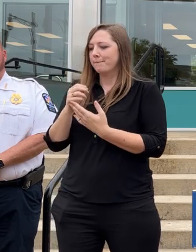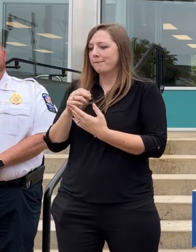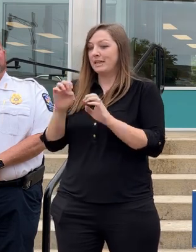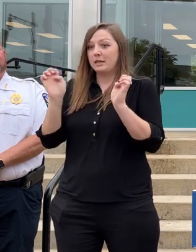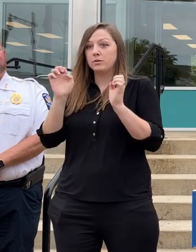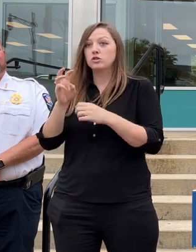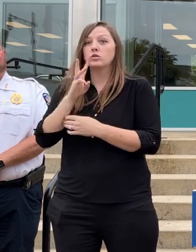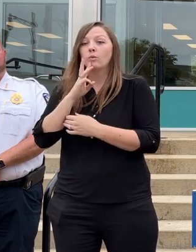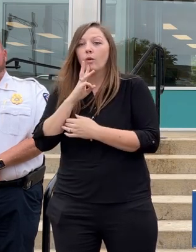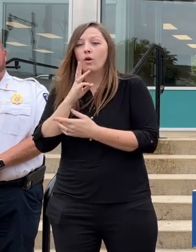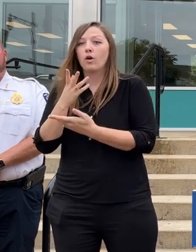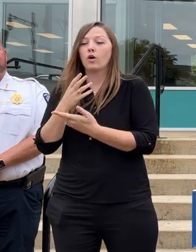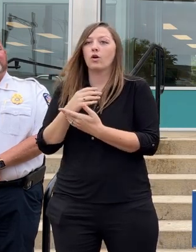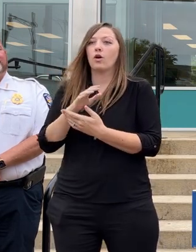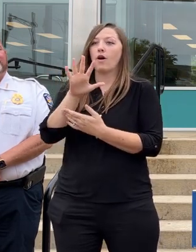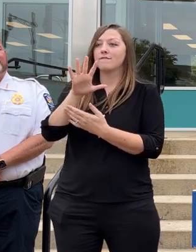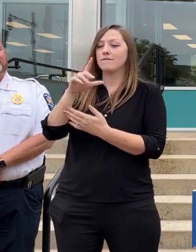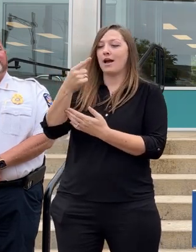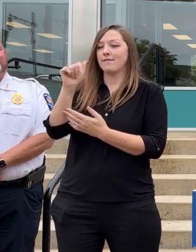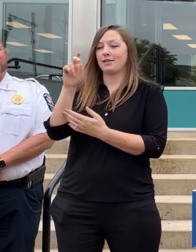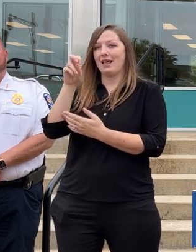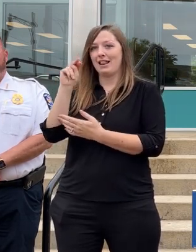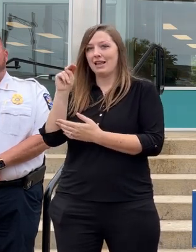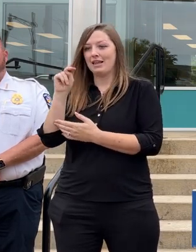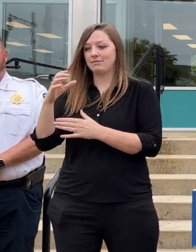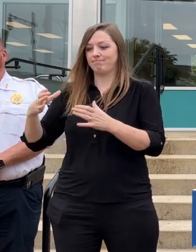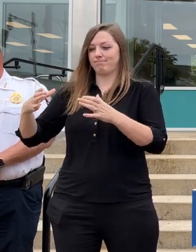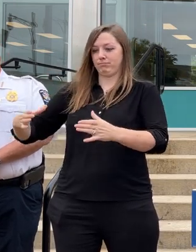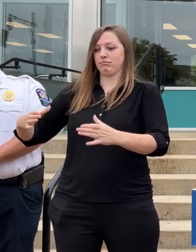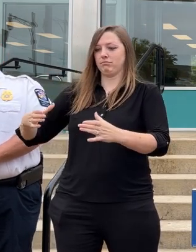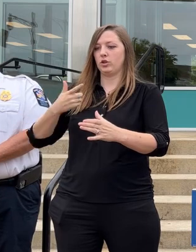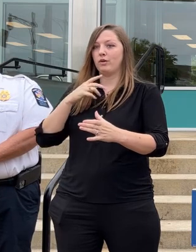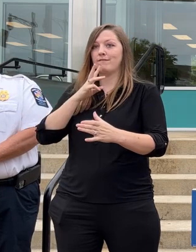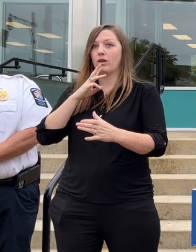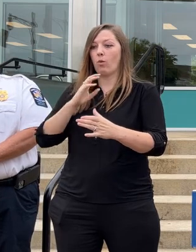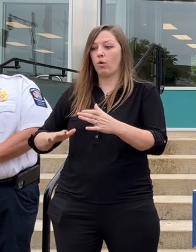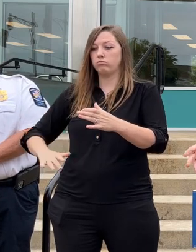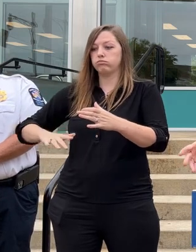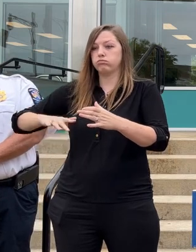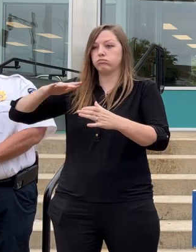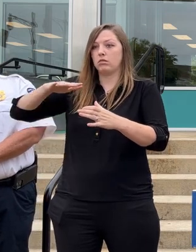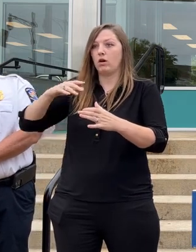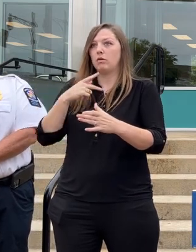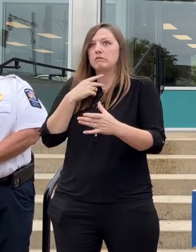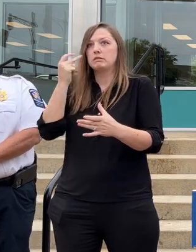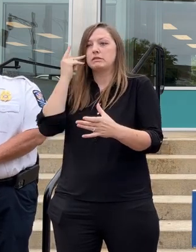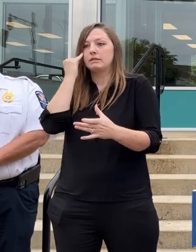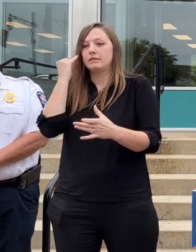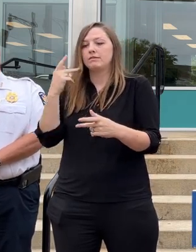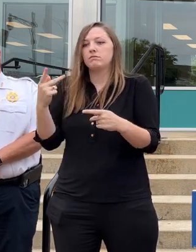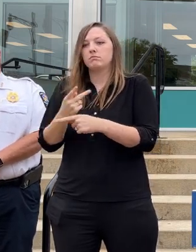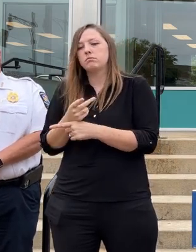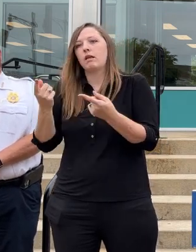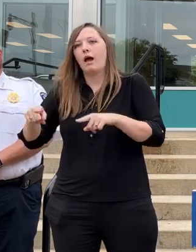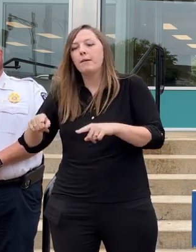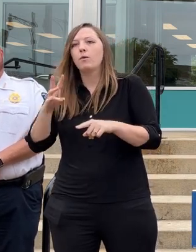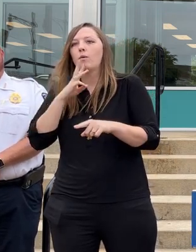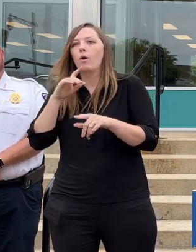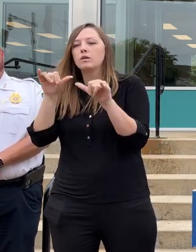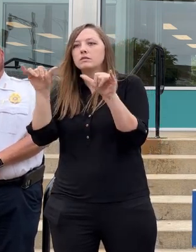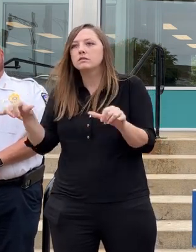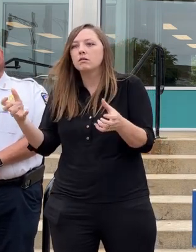as well as a 5-gallon container that you can fill with potable water, because in the worst case scenario, if our water systems went down,